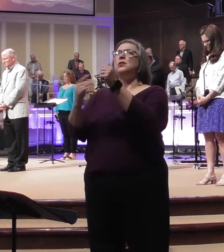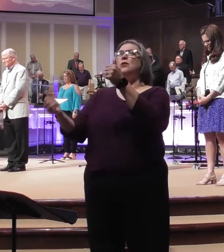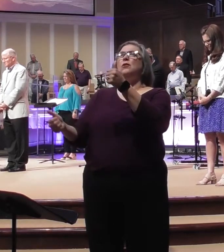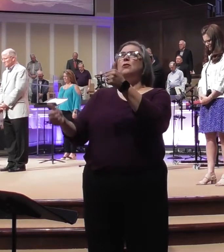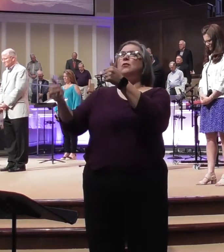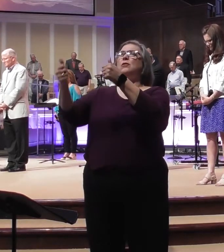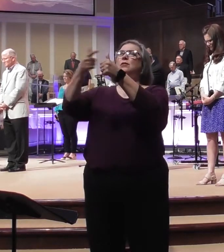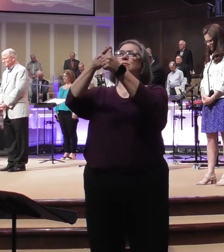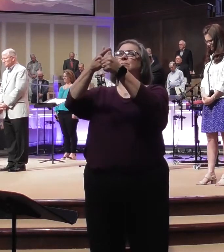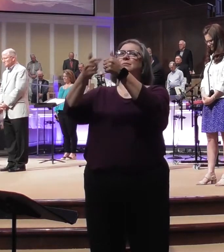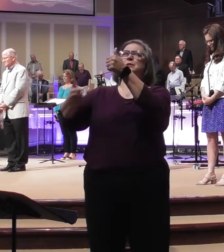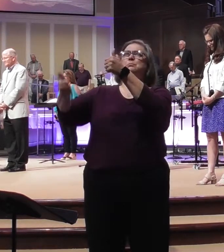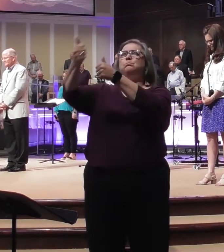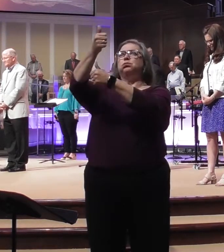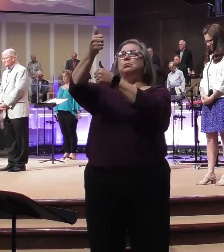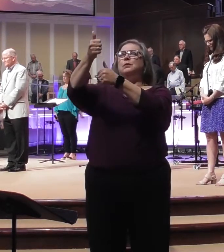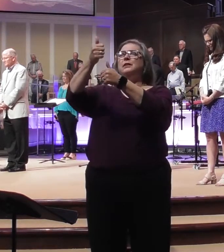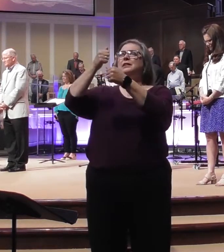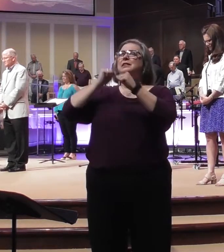lives willingly laid down, we